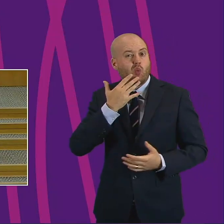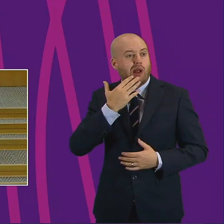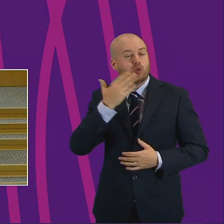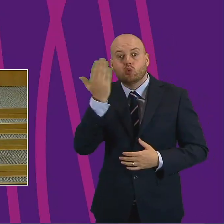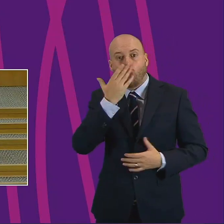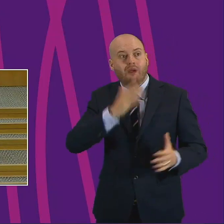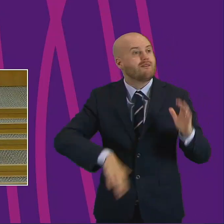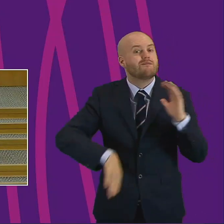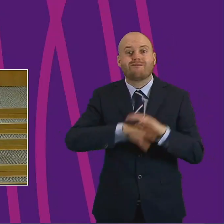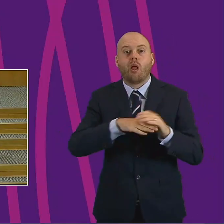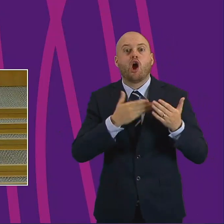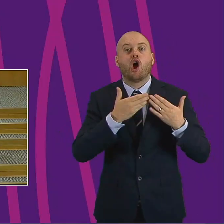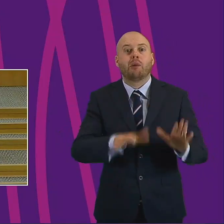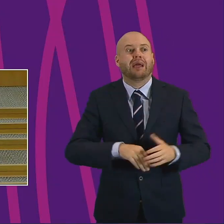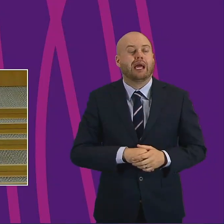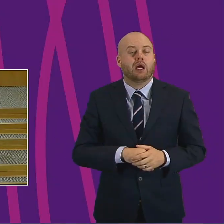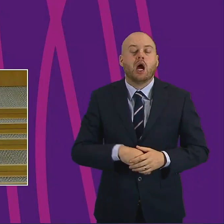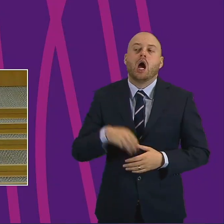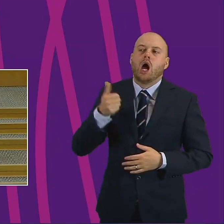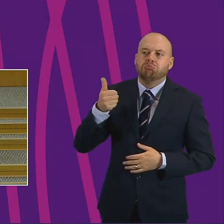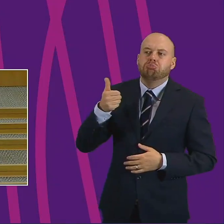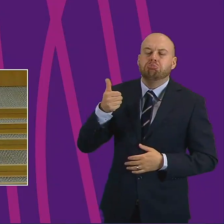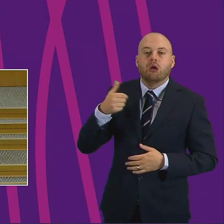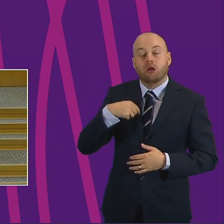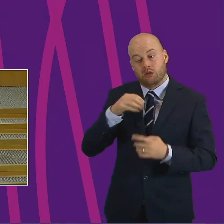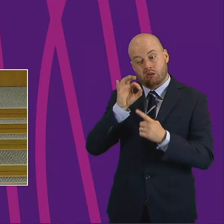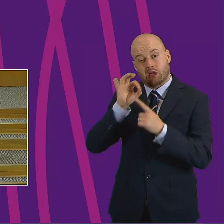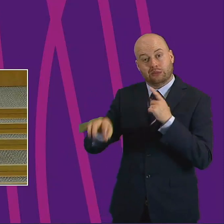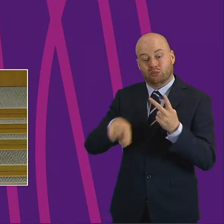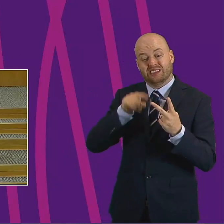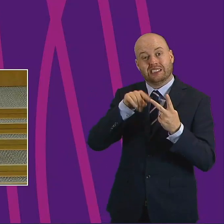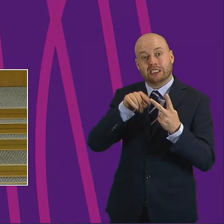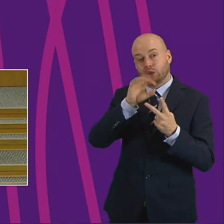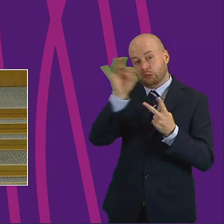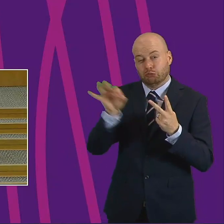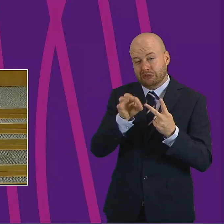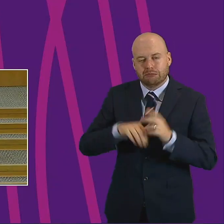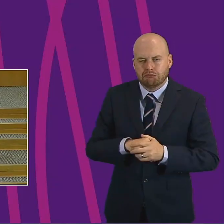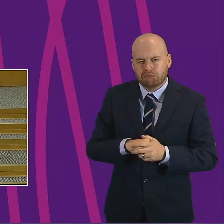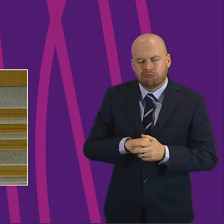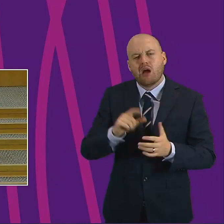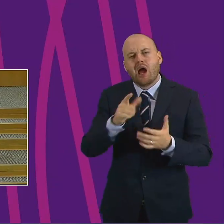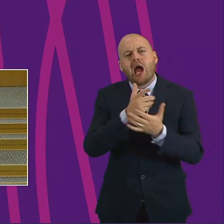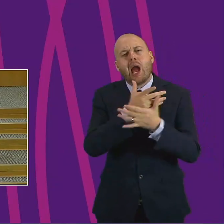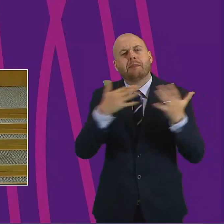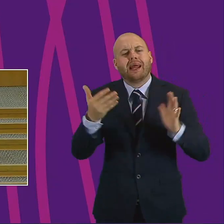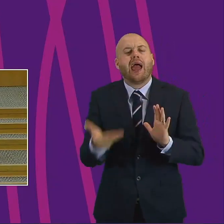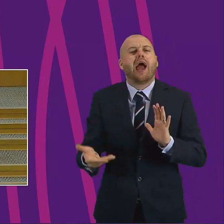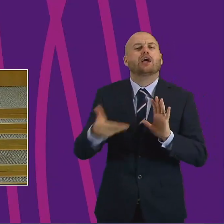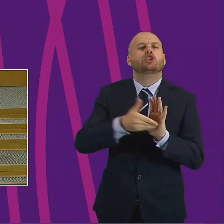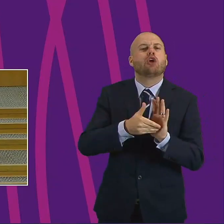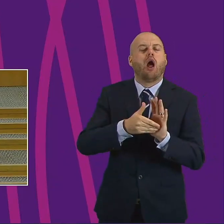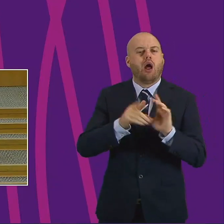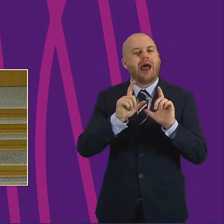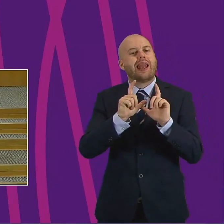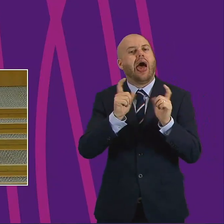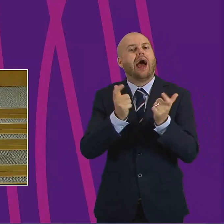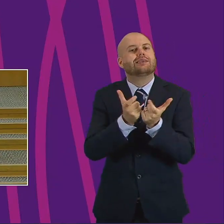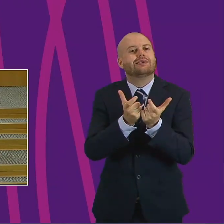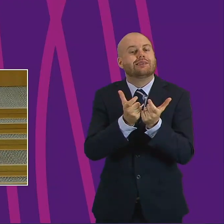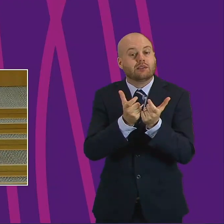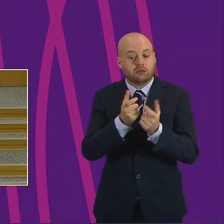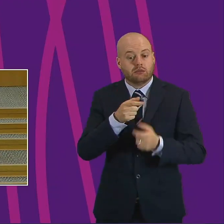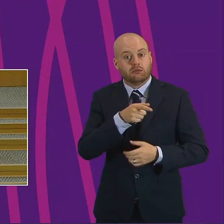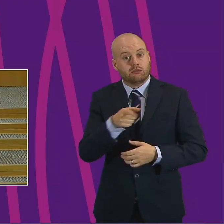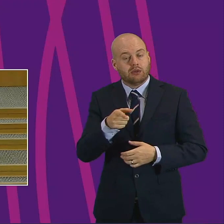some questions that he should know the answer to. Can he tell us how much additional classroom capacity schools could deliver